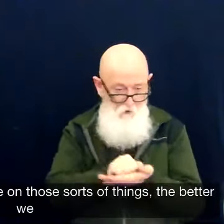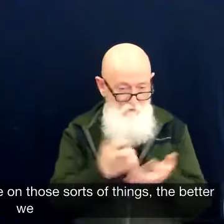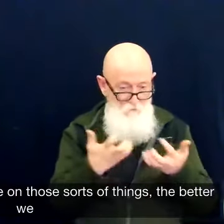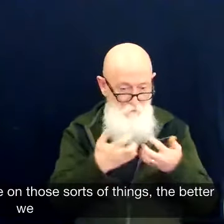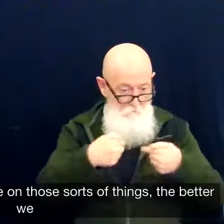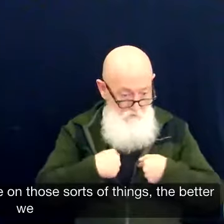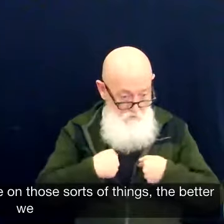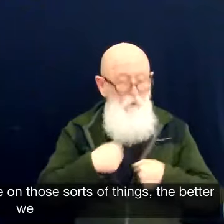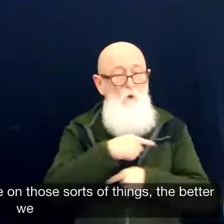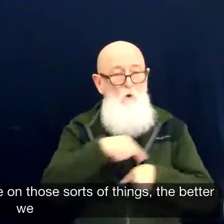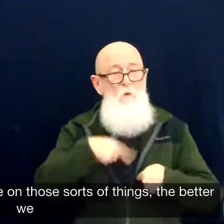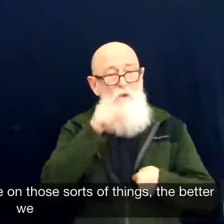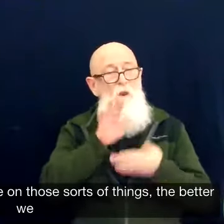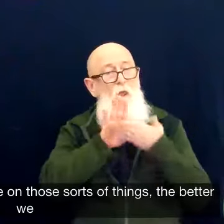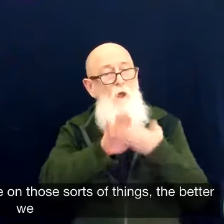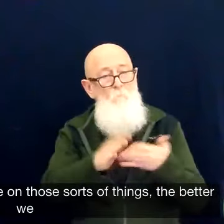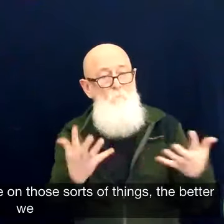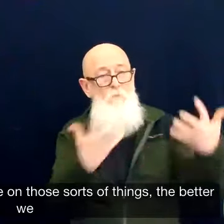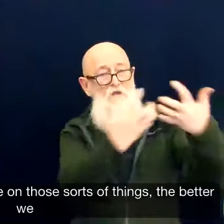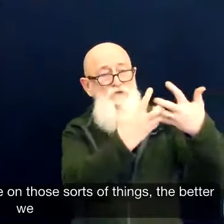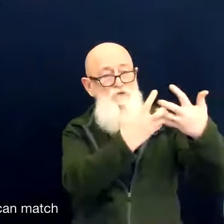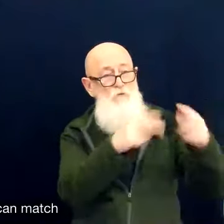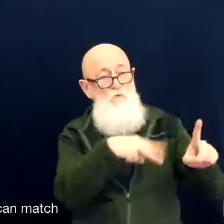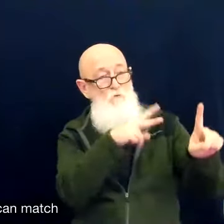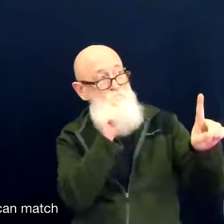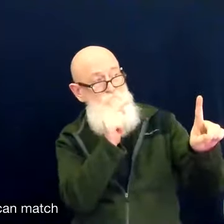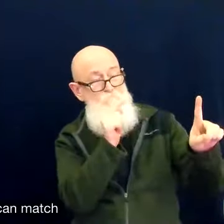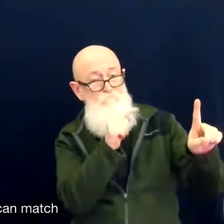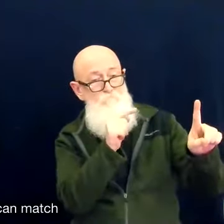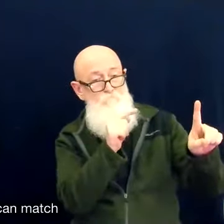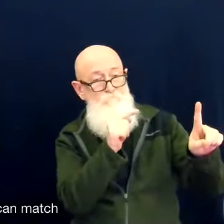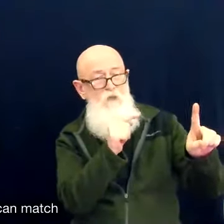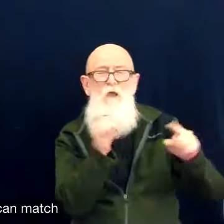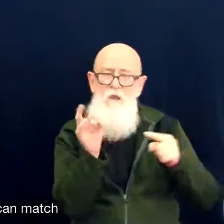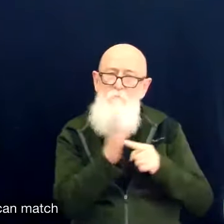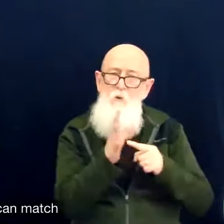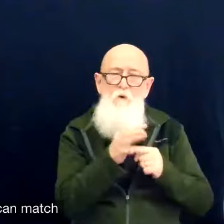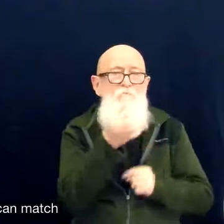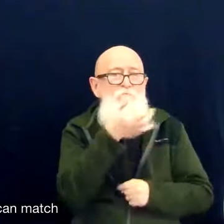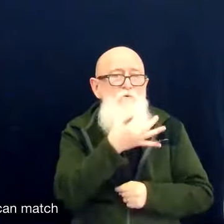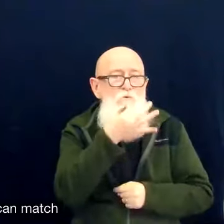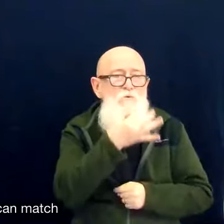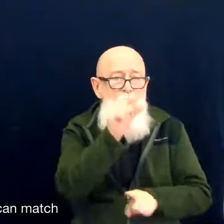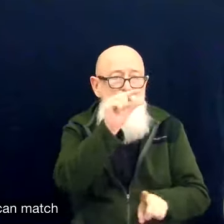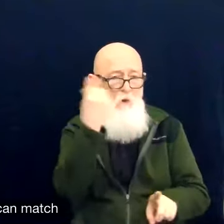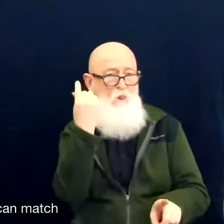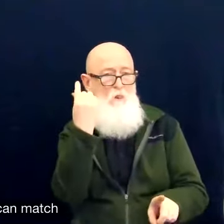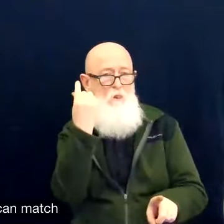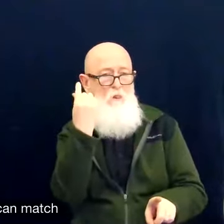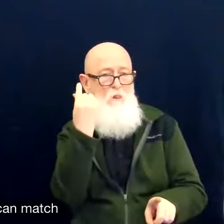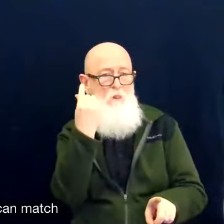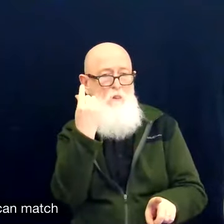For a mentee, it's important to have a few goals to start with, to not think, oh, well, yeah, I think it would be good to